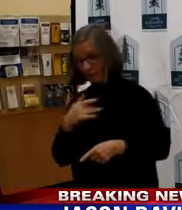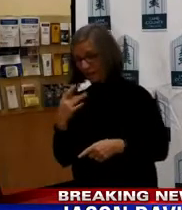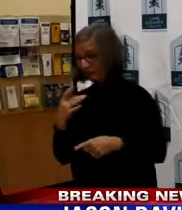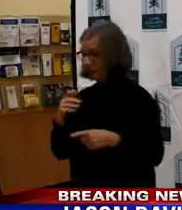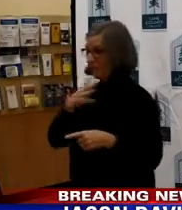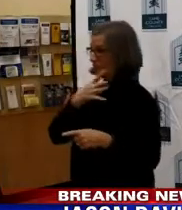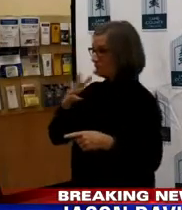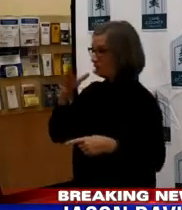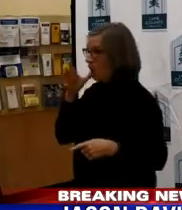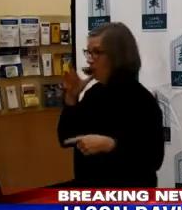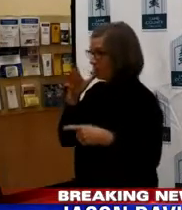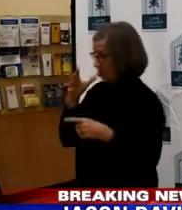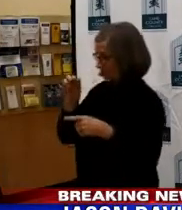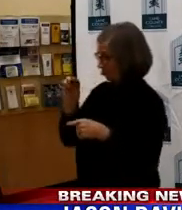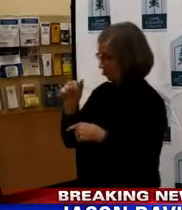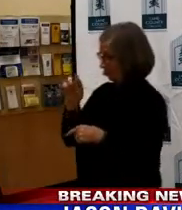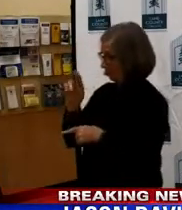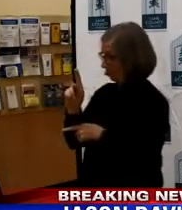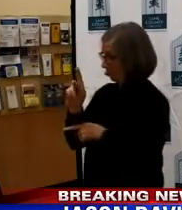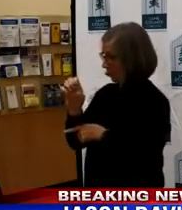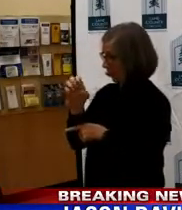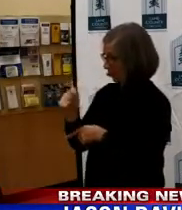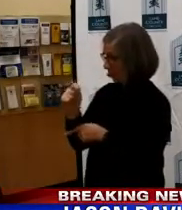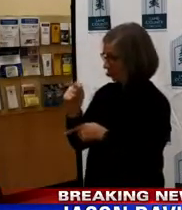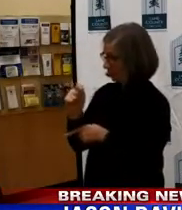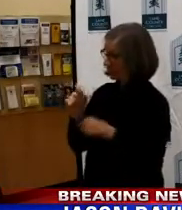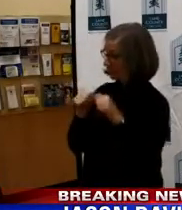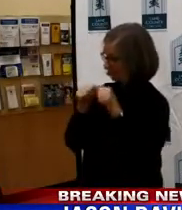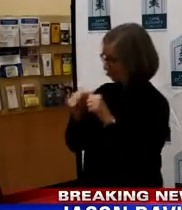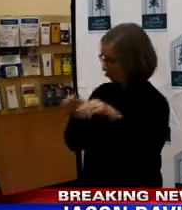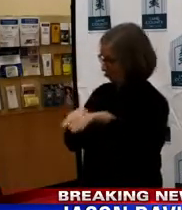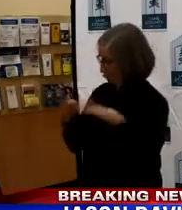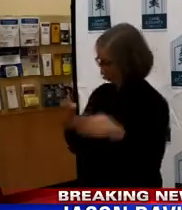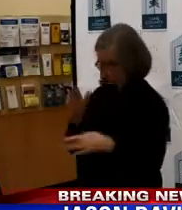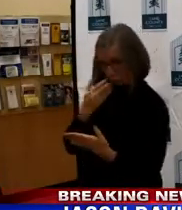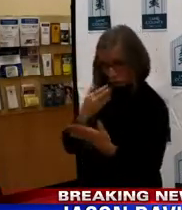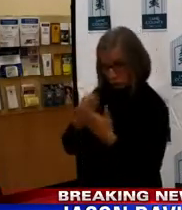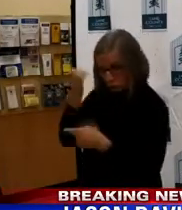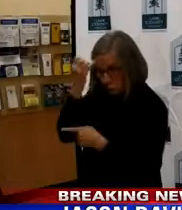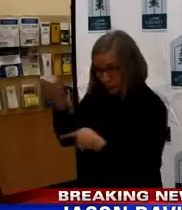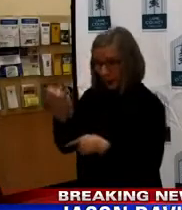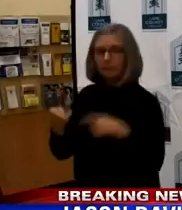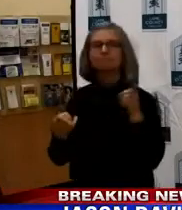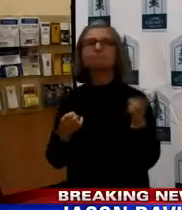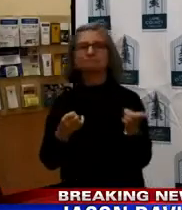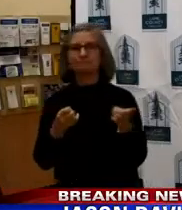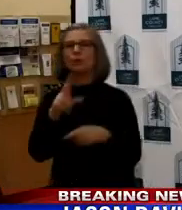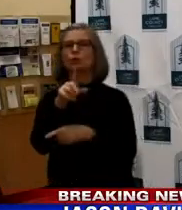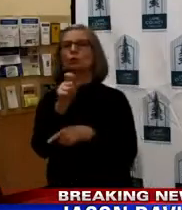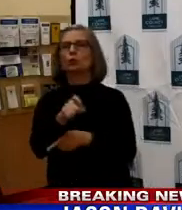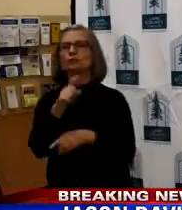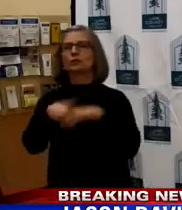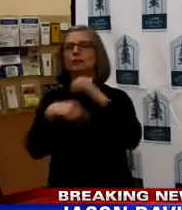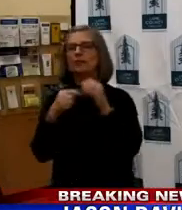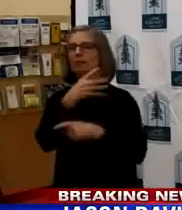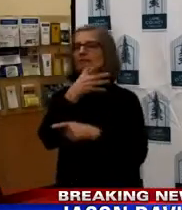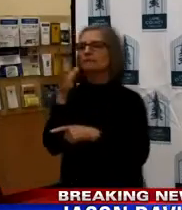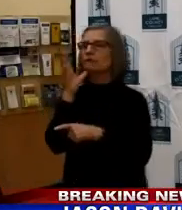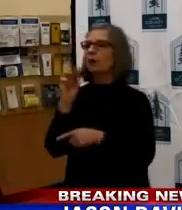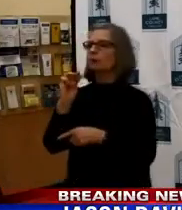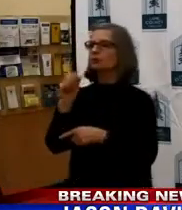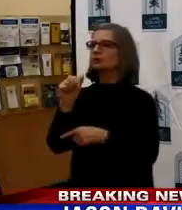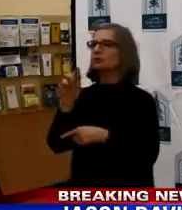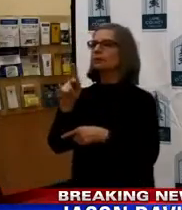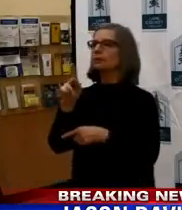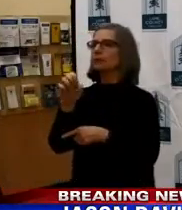first question is from Emma at KZI. The question is the farmers market being open still